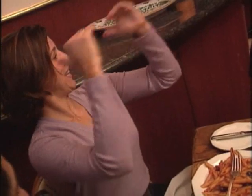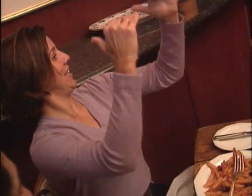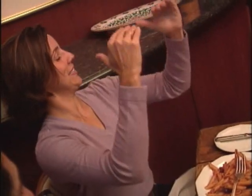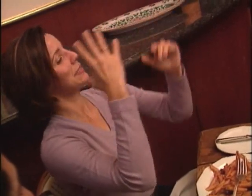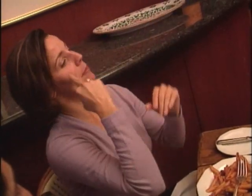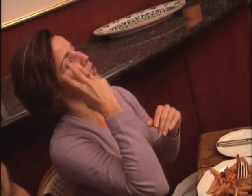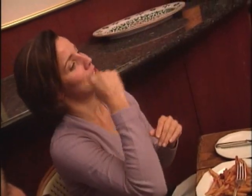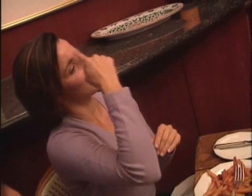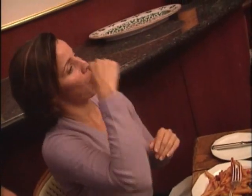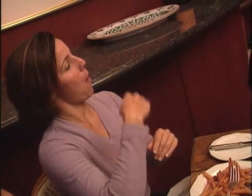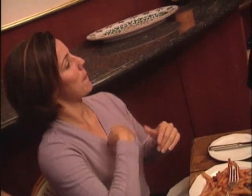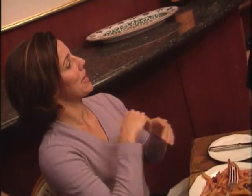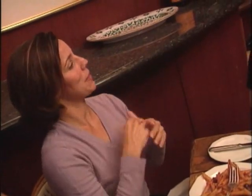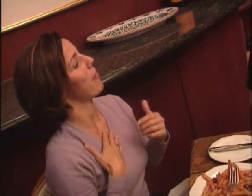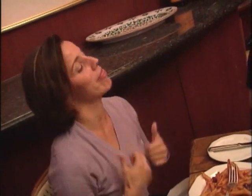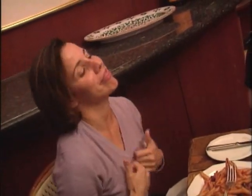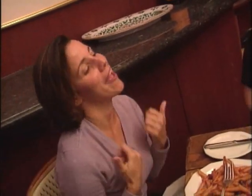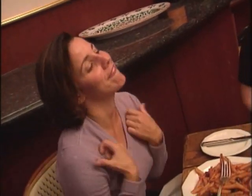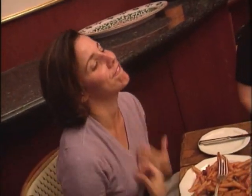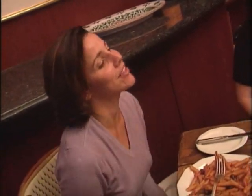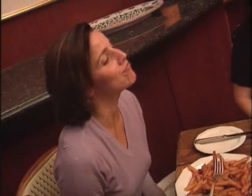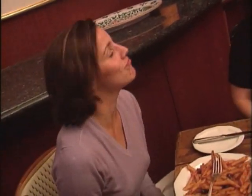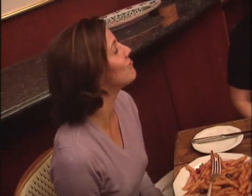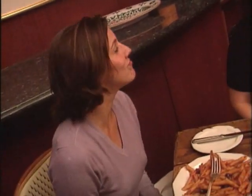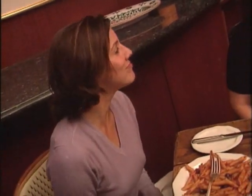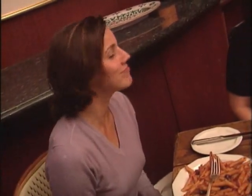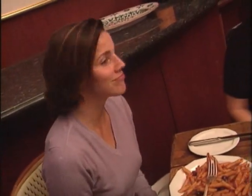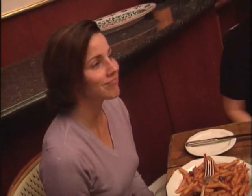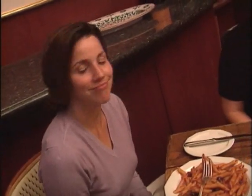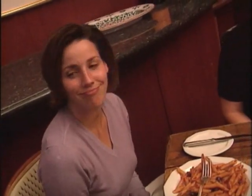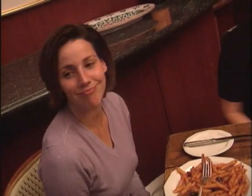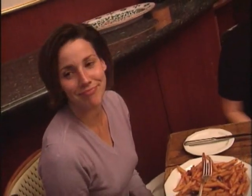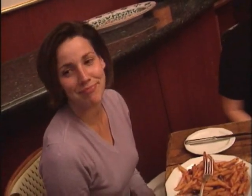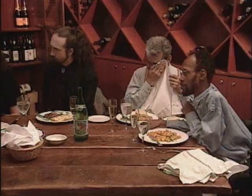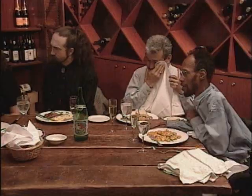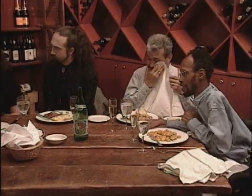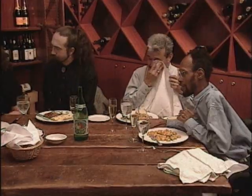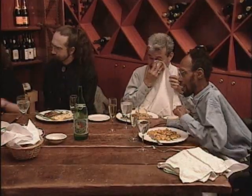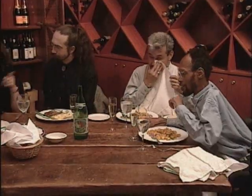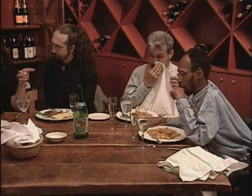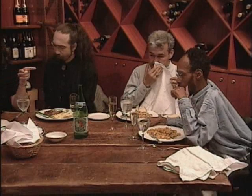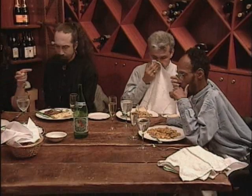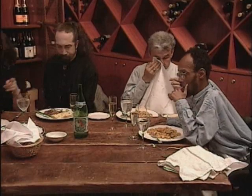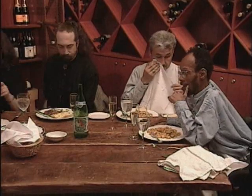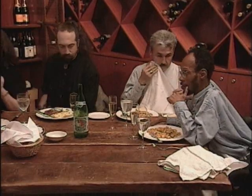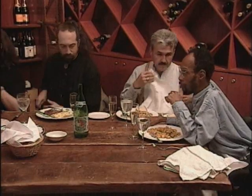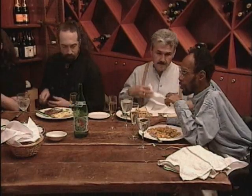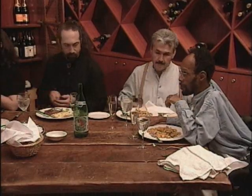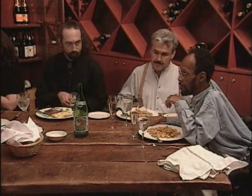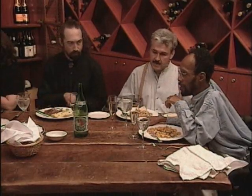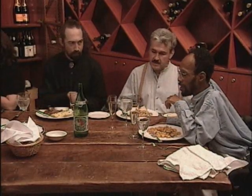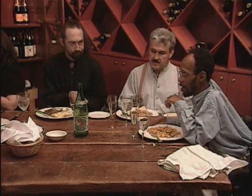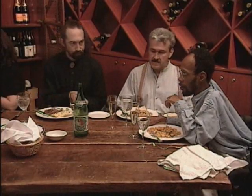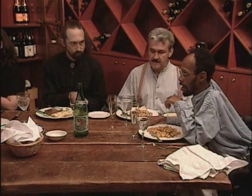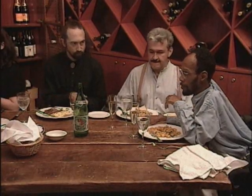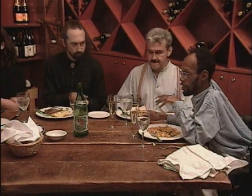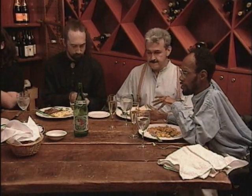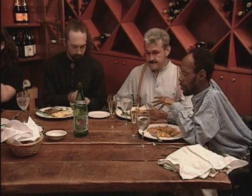lifting, you know, it's a uplifting experience in my life. See, I can relate to that, because when I was in high school, I played